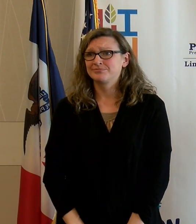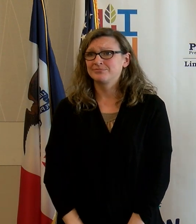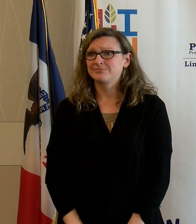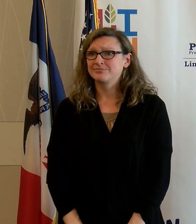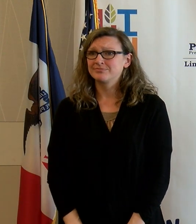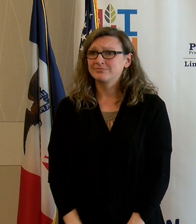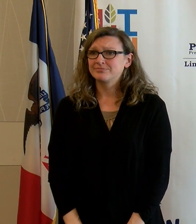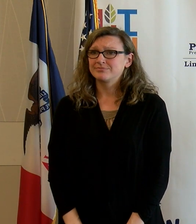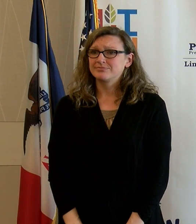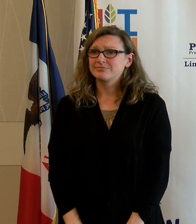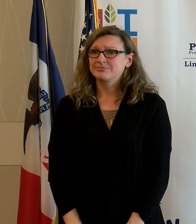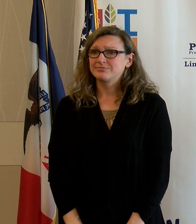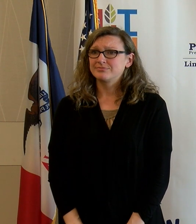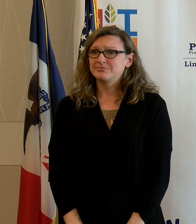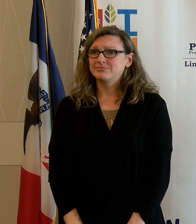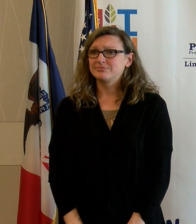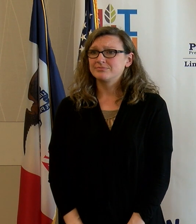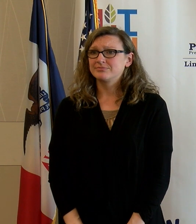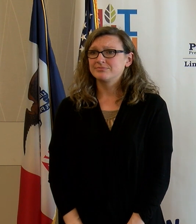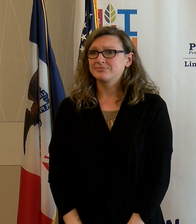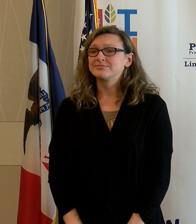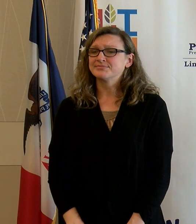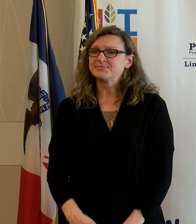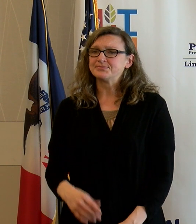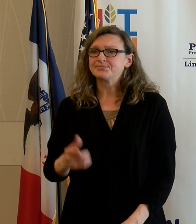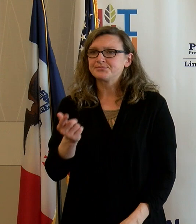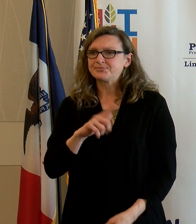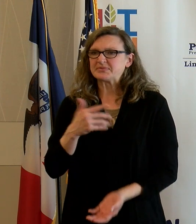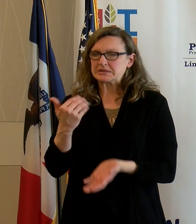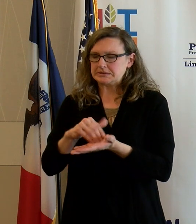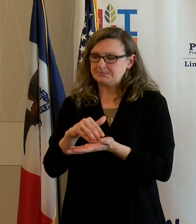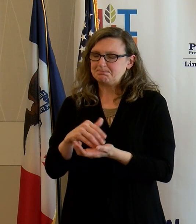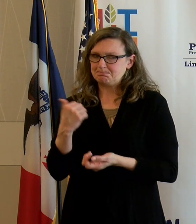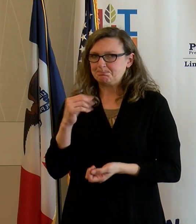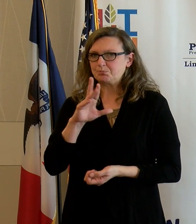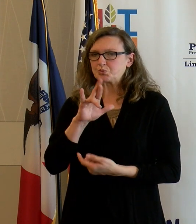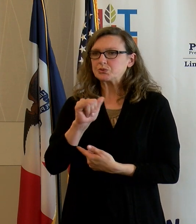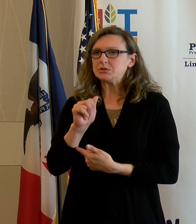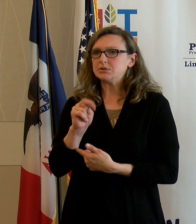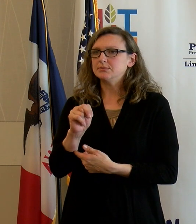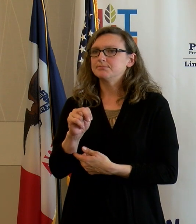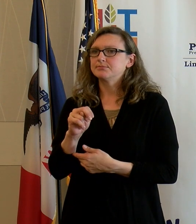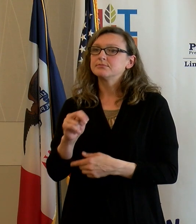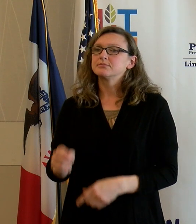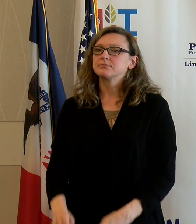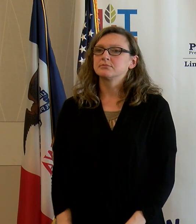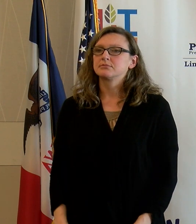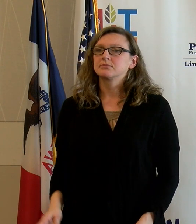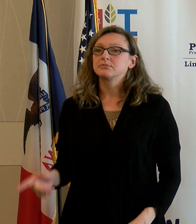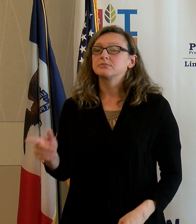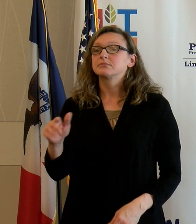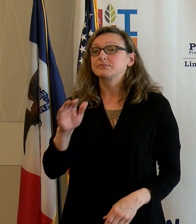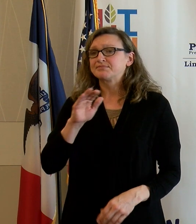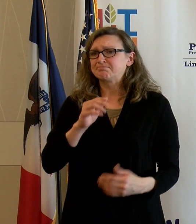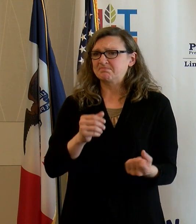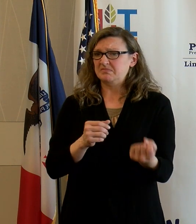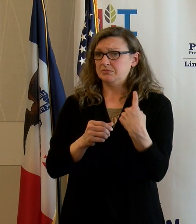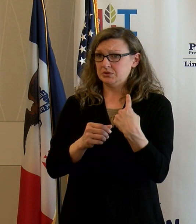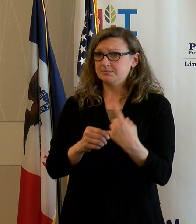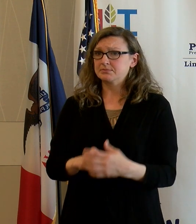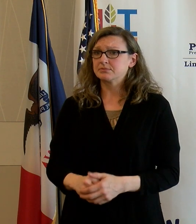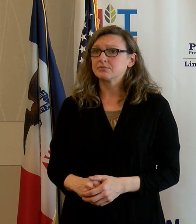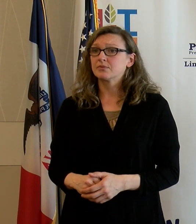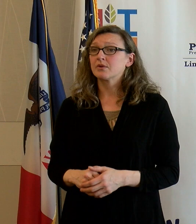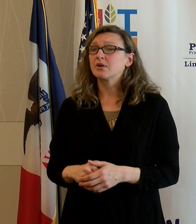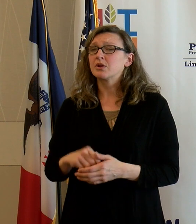This question is also from Brian for Heather again at Public Health. Public Health and medical personnel, are you finding cases of people who traveled over